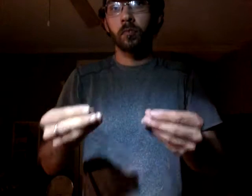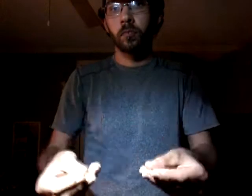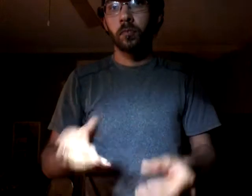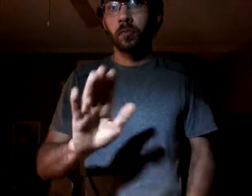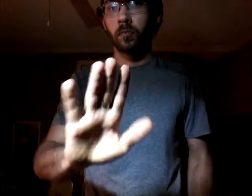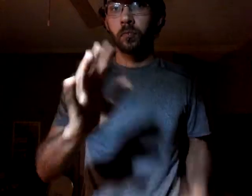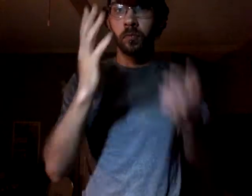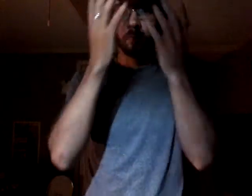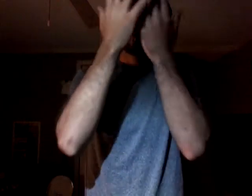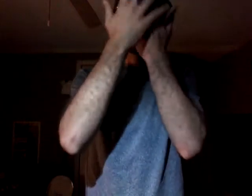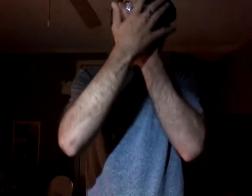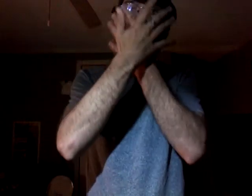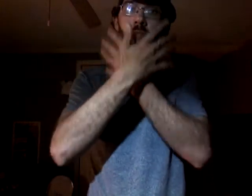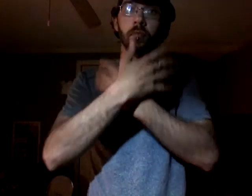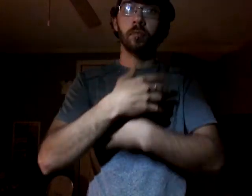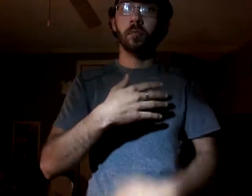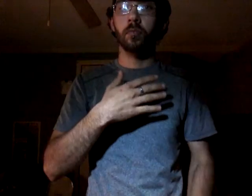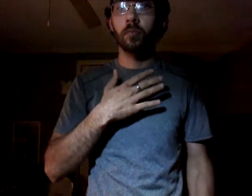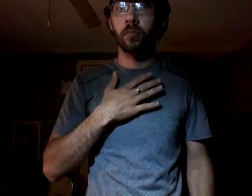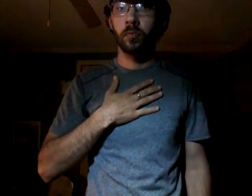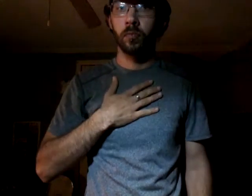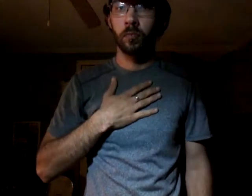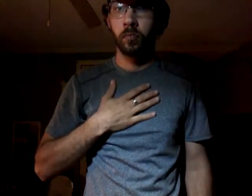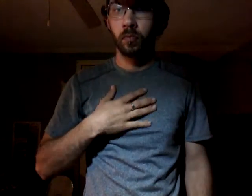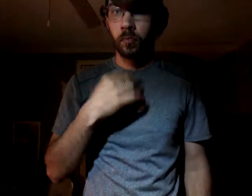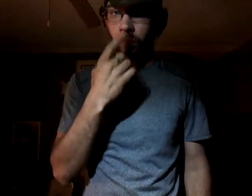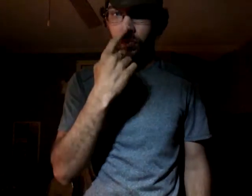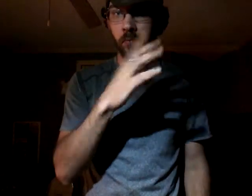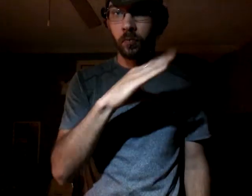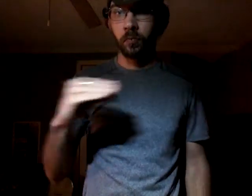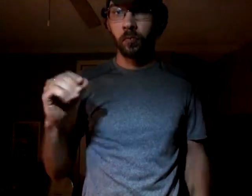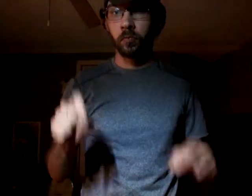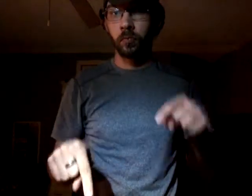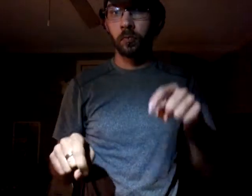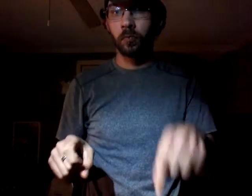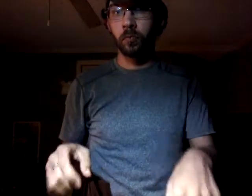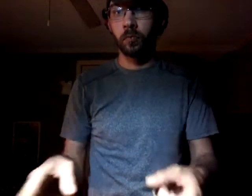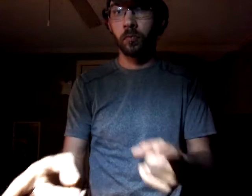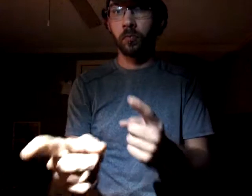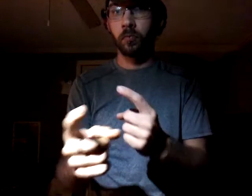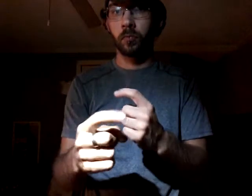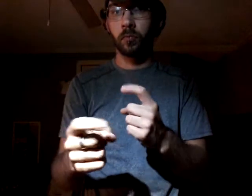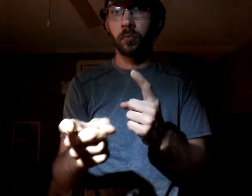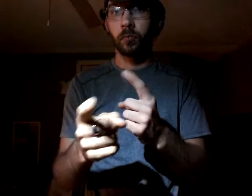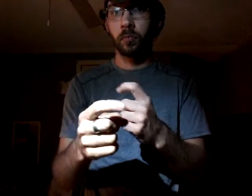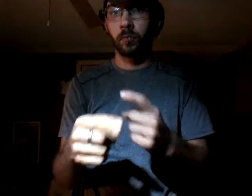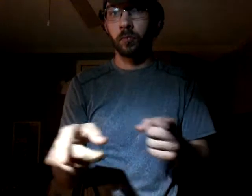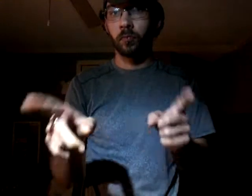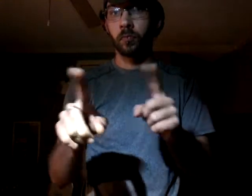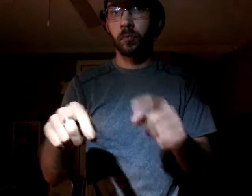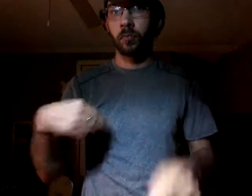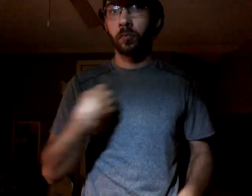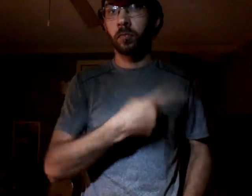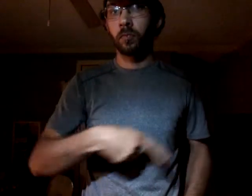your fears My nose and feet are running as